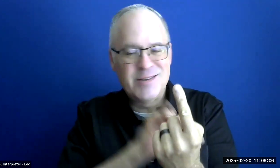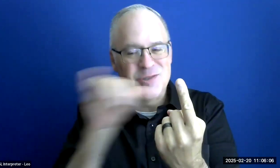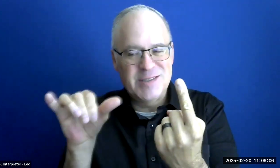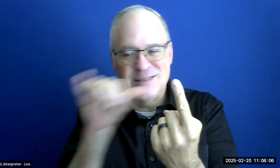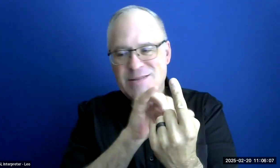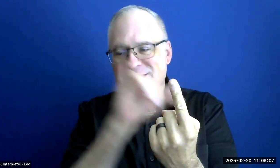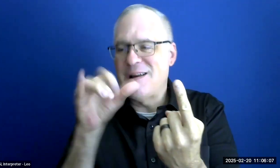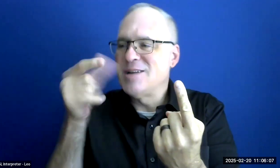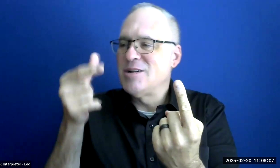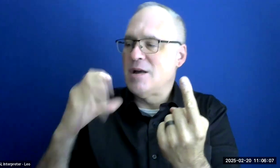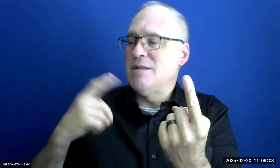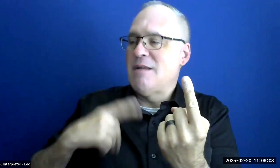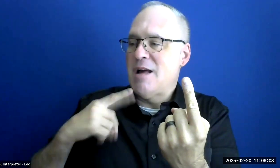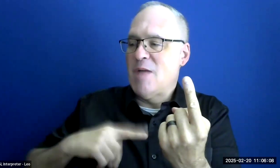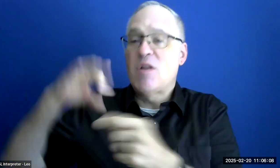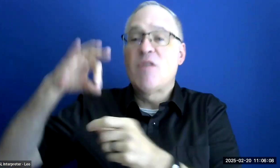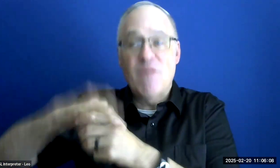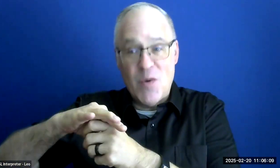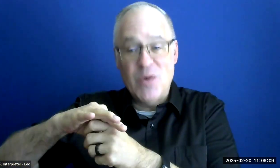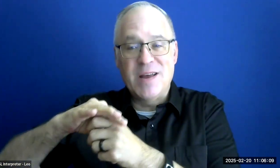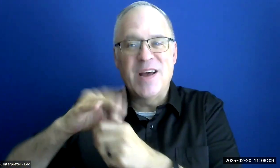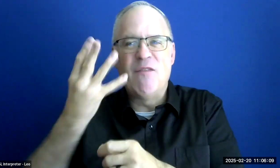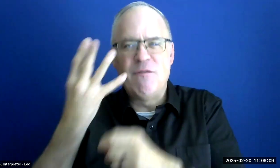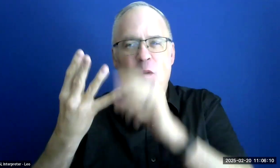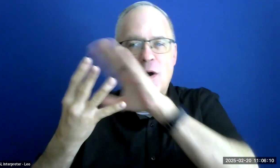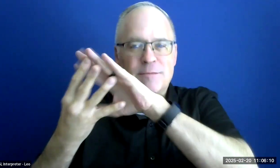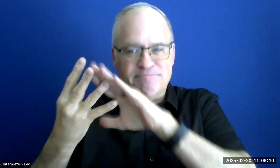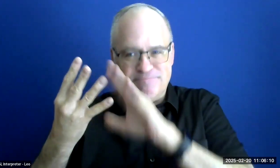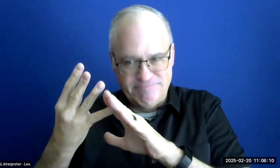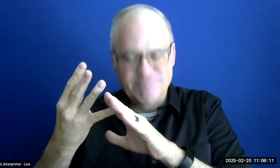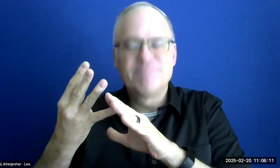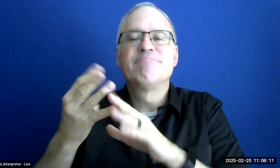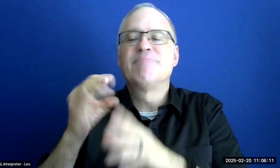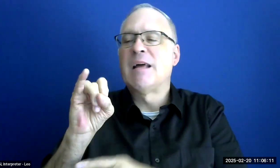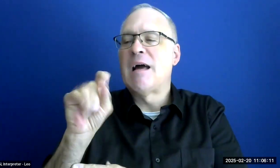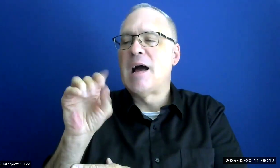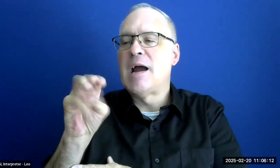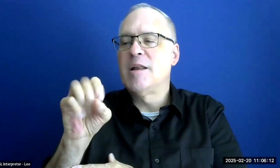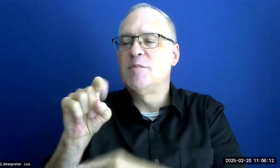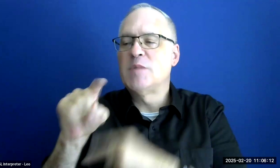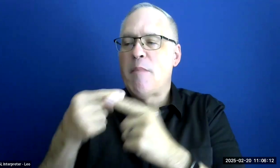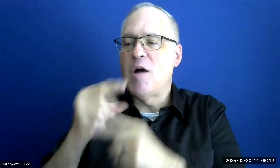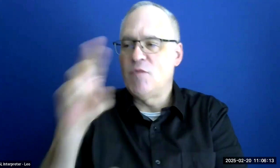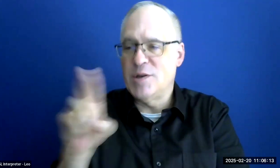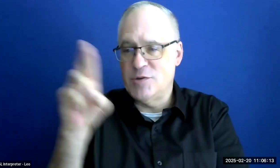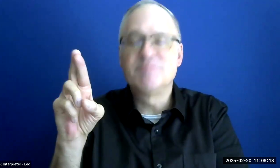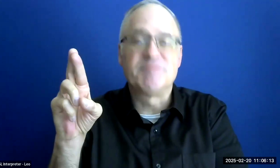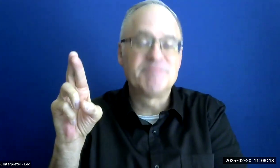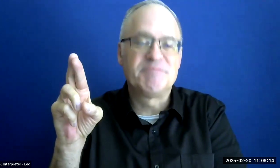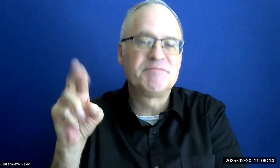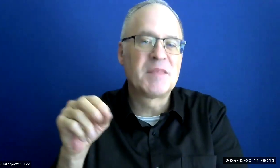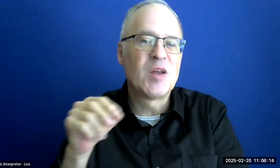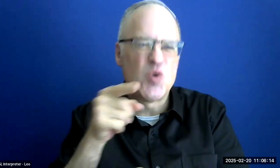did. I hope this brief overview helps you see clearly what will happen for